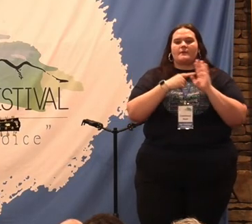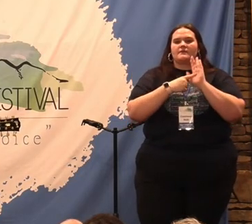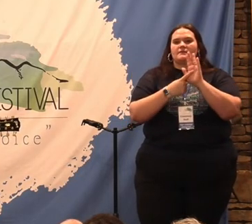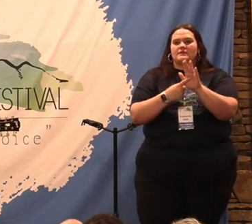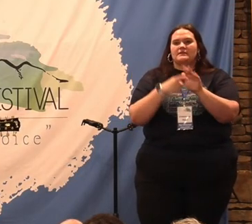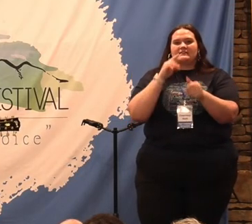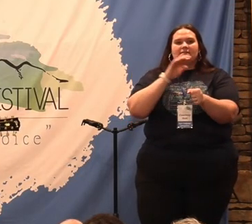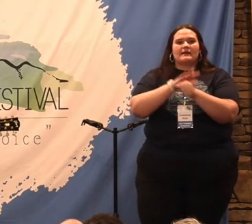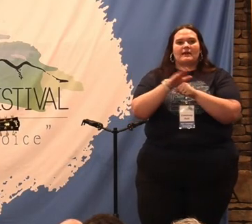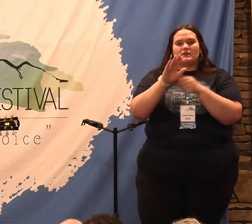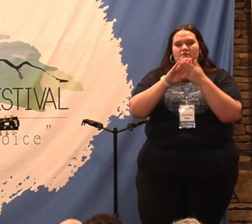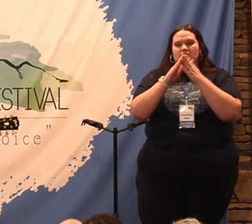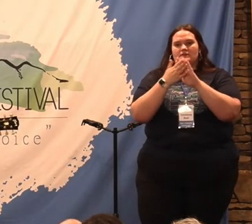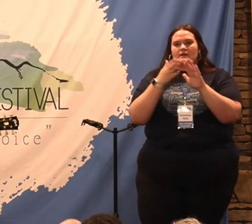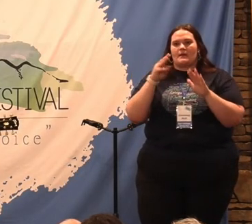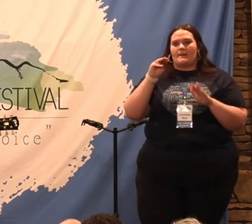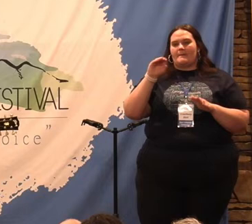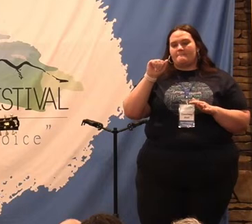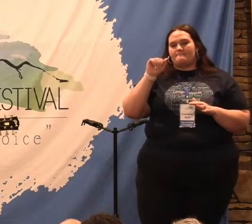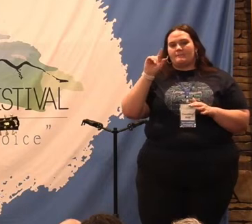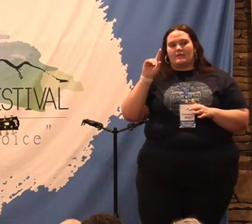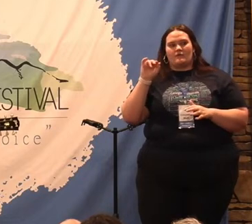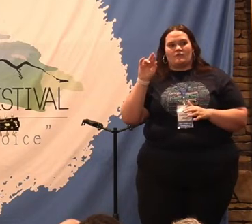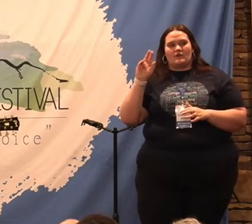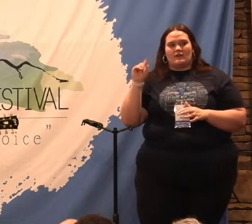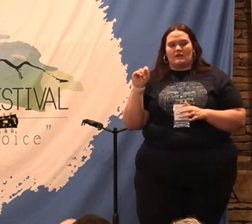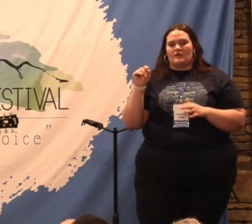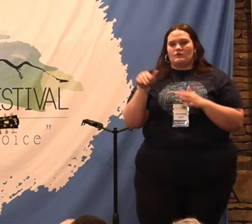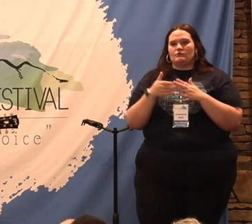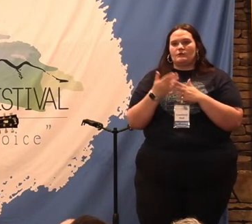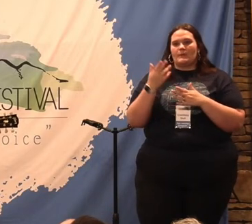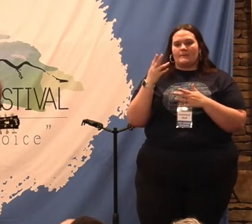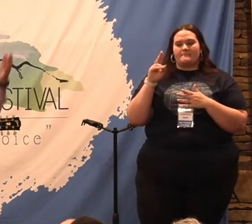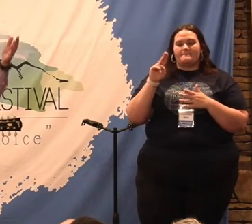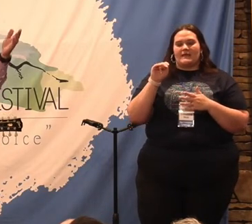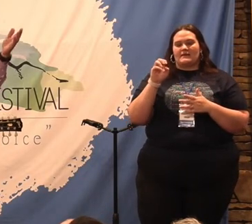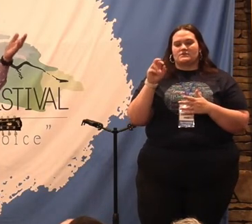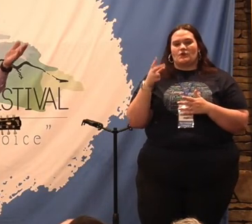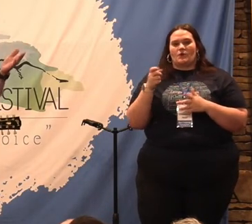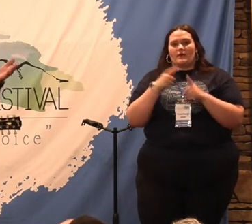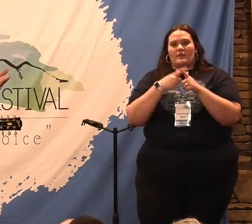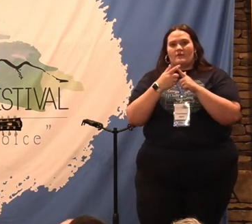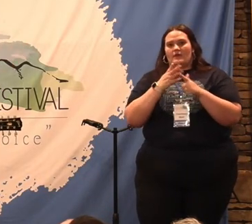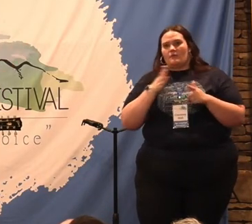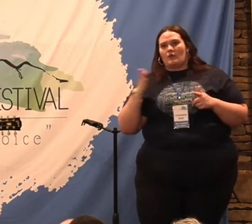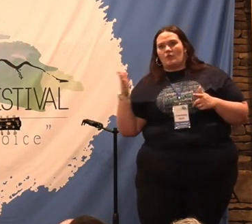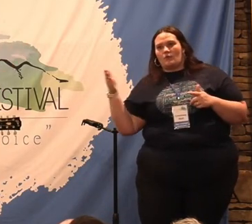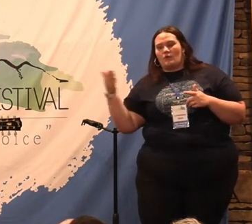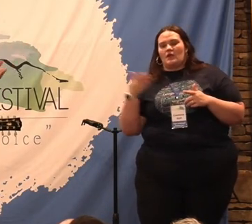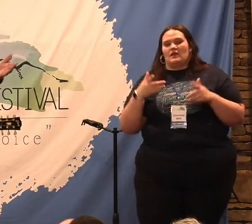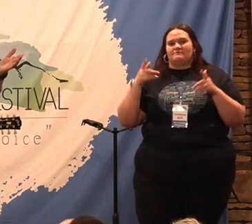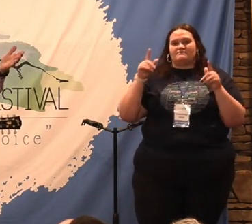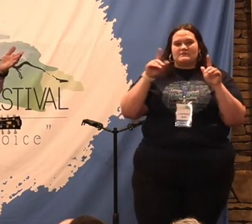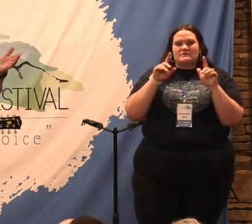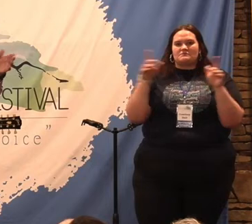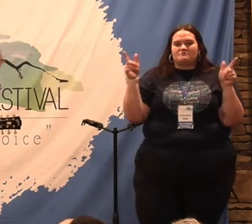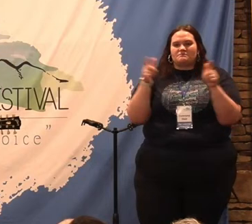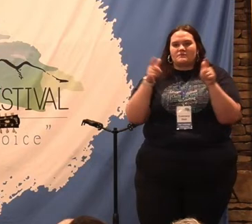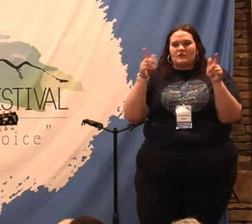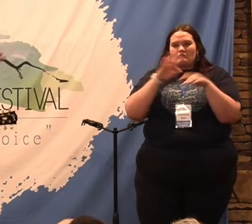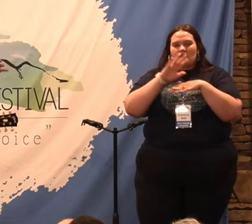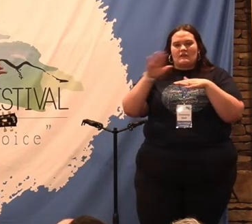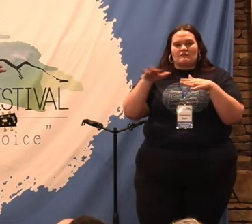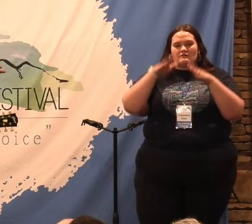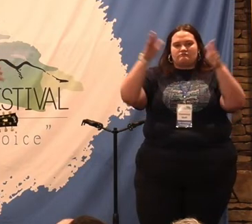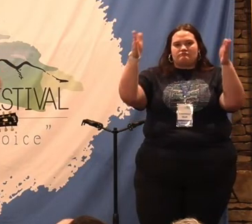of Madrid, New Mexico. And we came around the corner, and there it was, little valley like this.